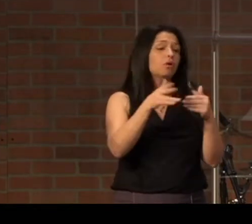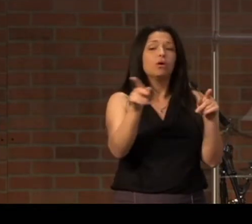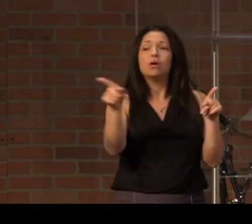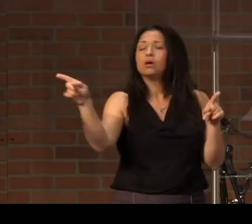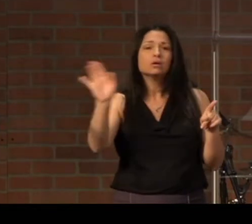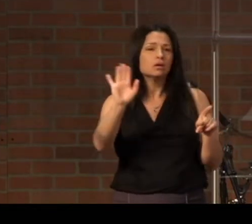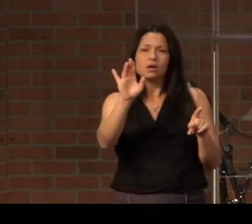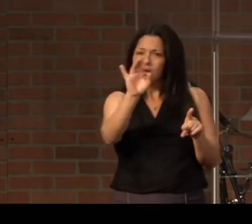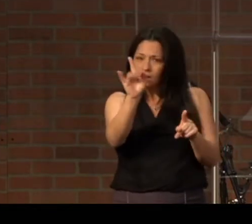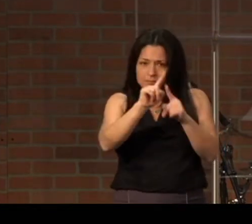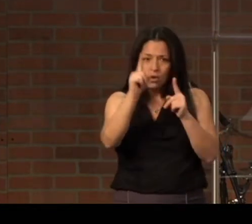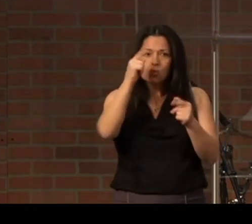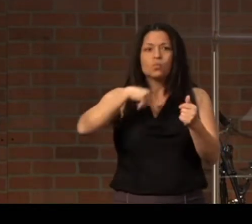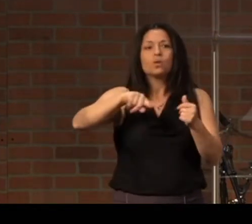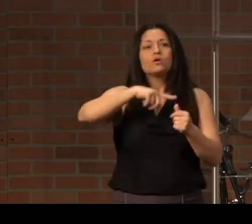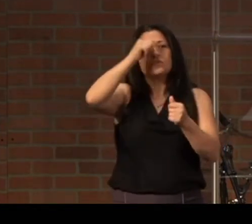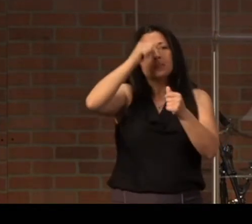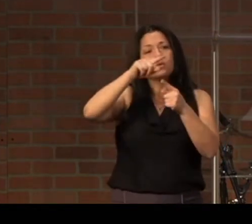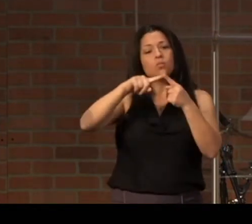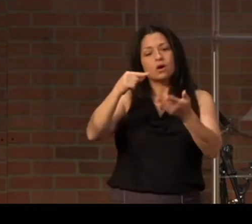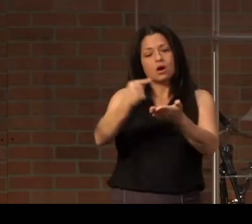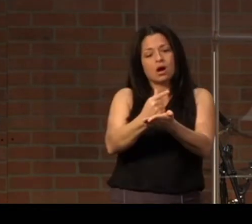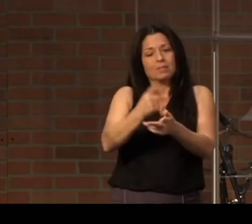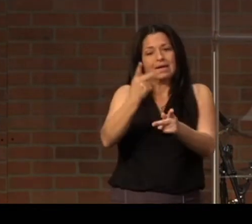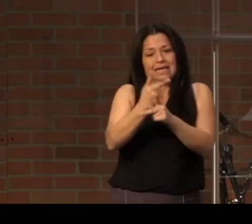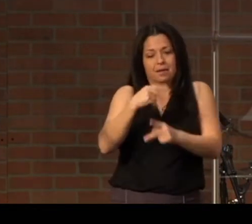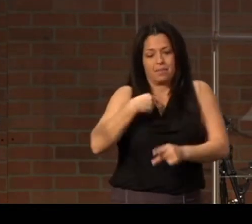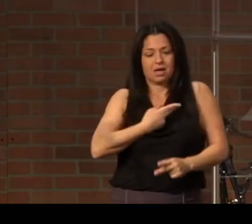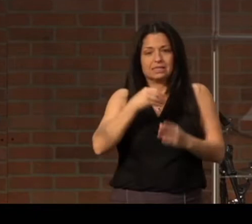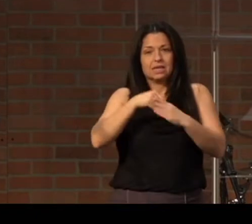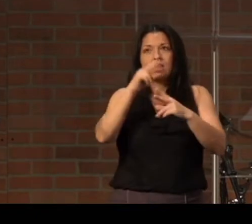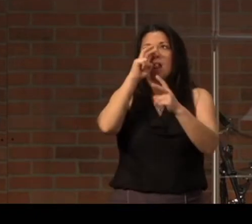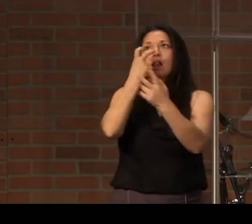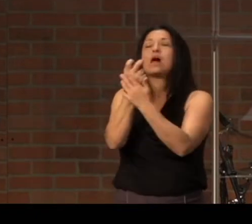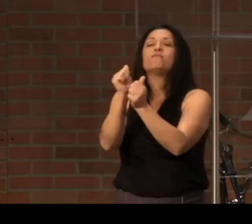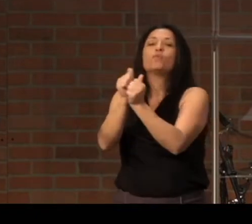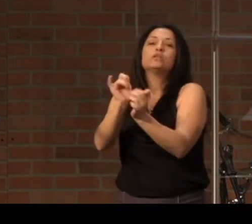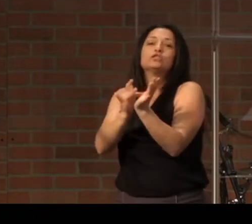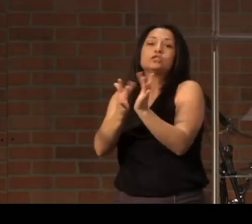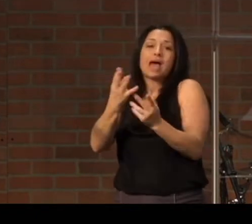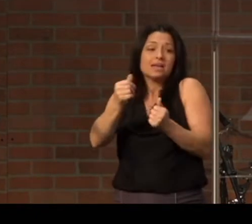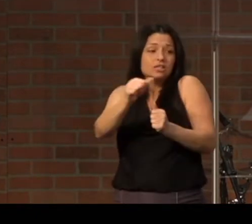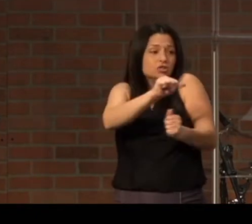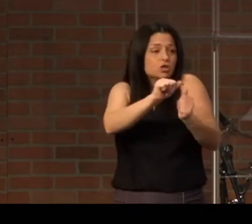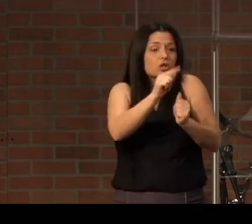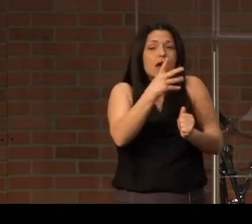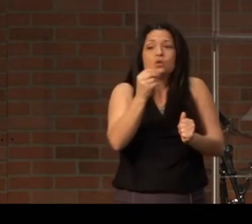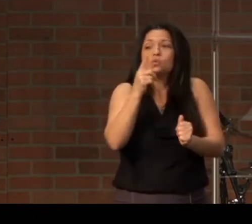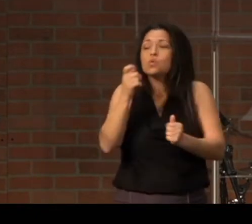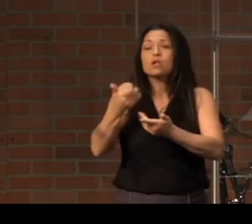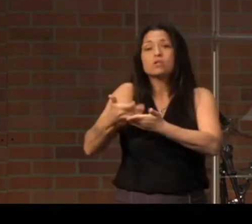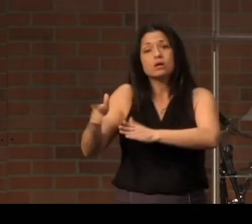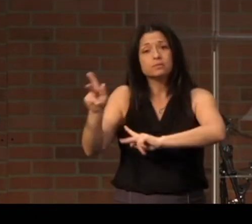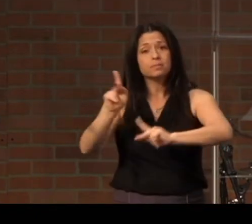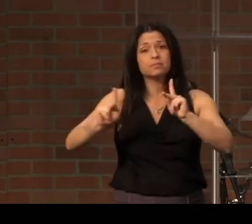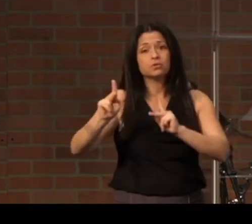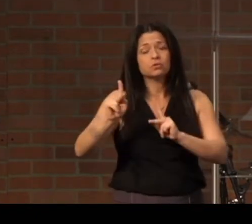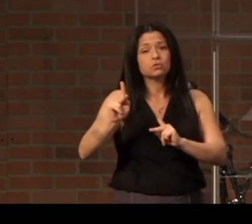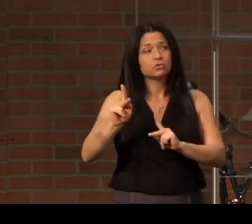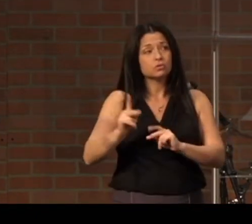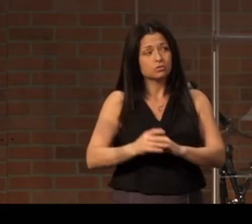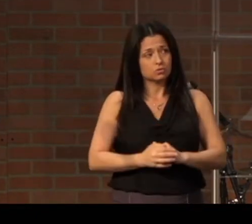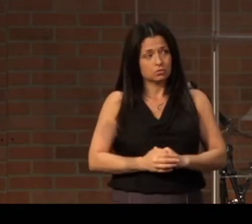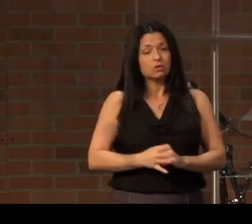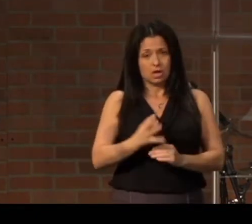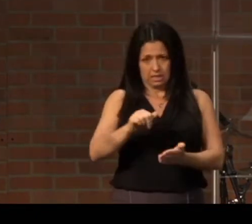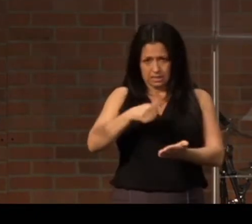we learn how the gospel is what keeps us in love with Jesus and keeps us in love with one another and the lost. Oh, and